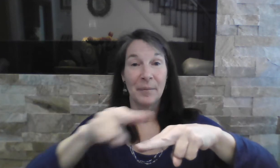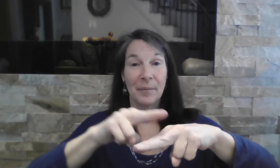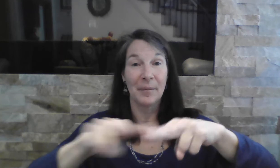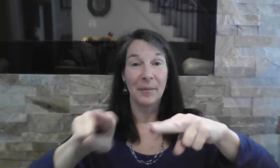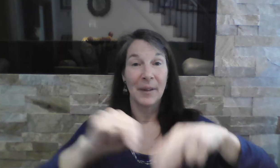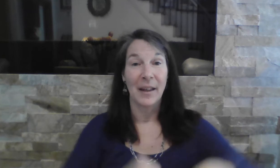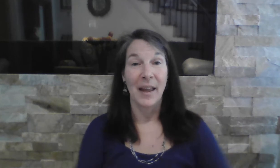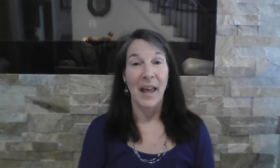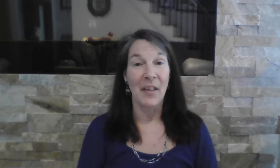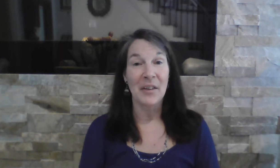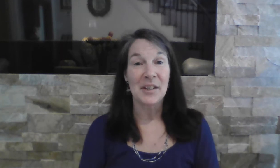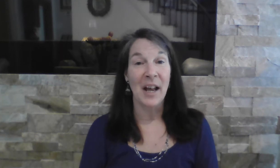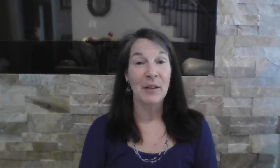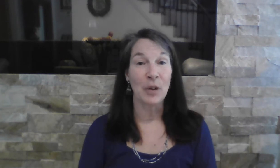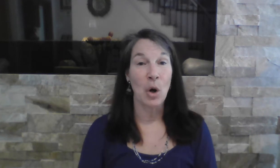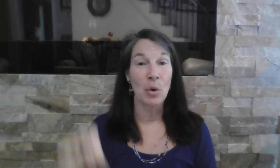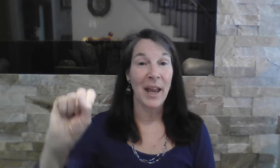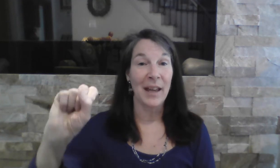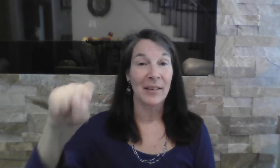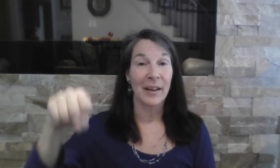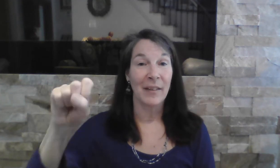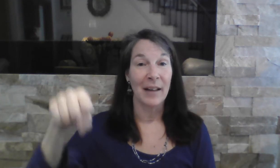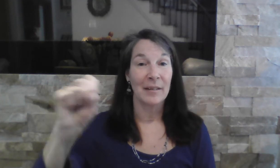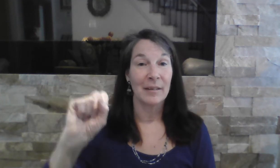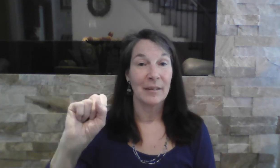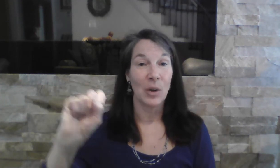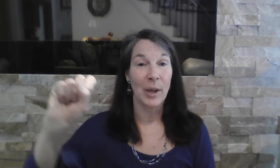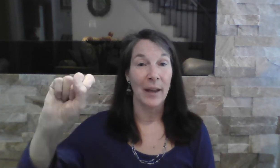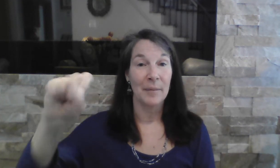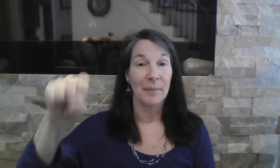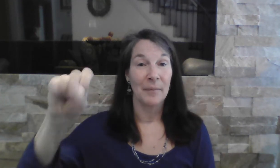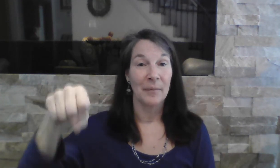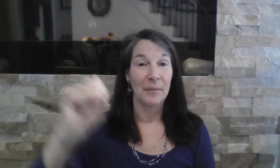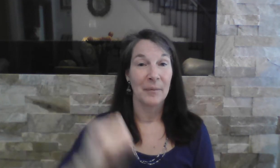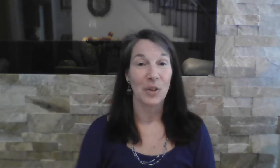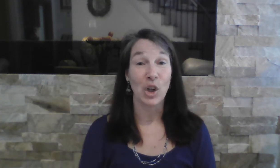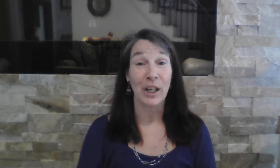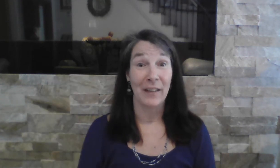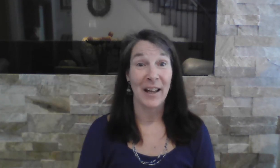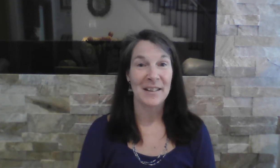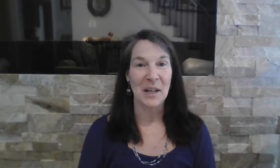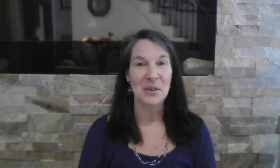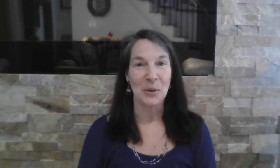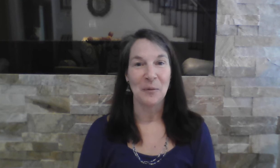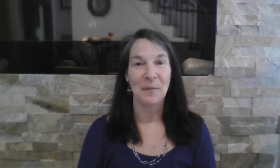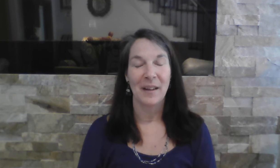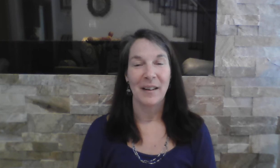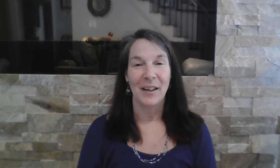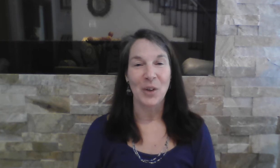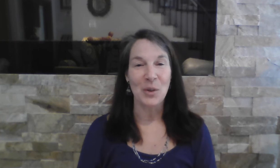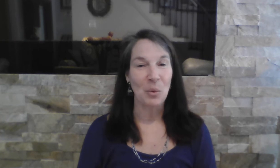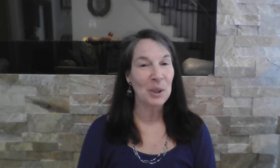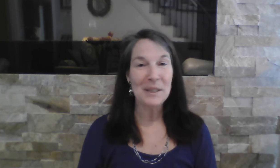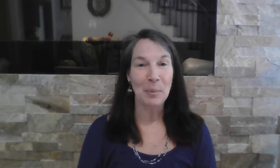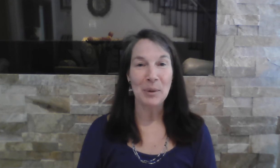Train. And then the sign for okay is like that. Okay. You're going to need that sign too. So it's a really simple